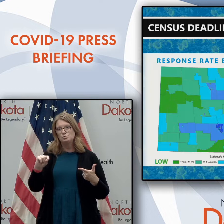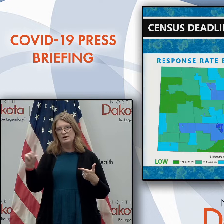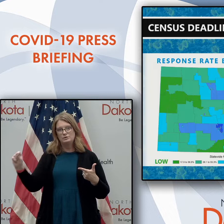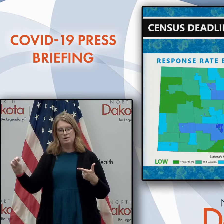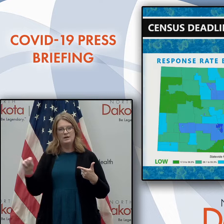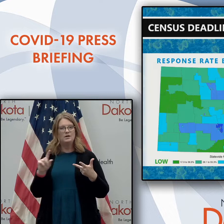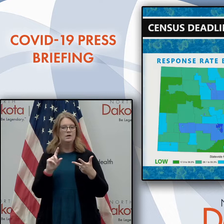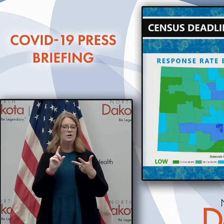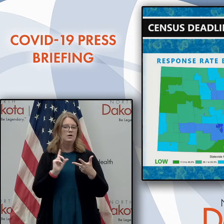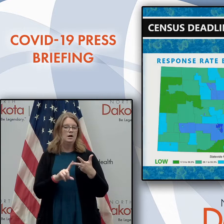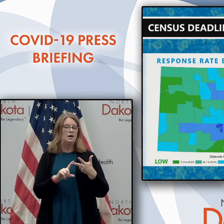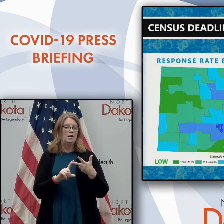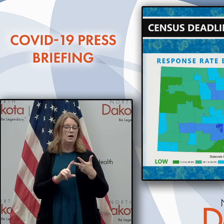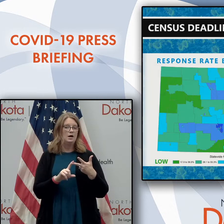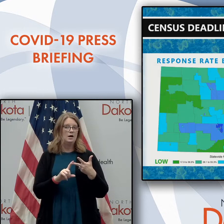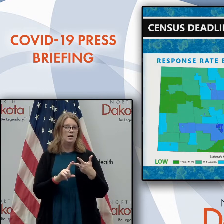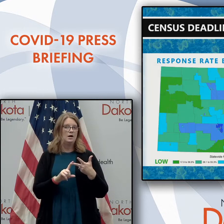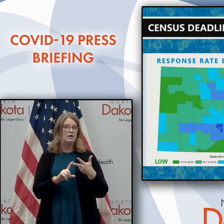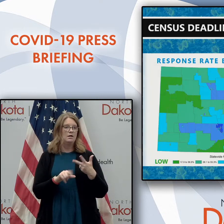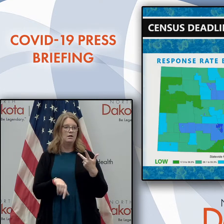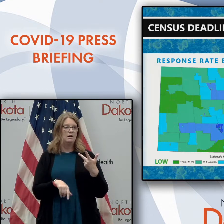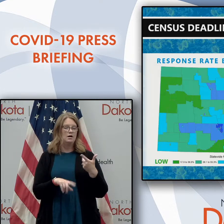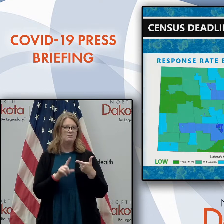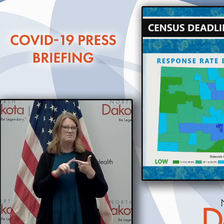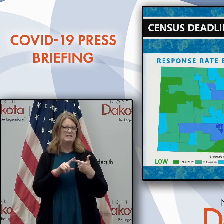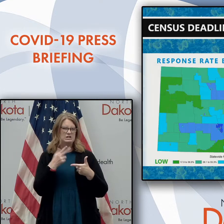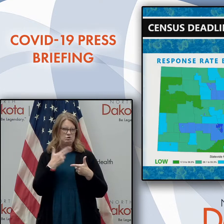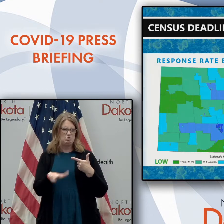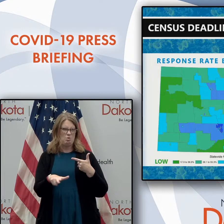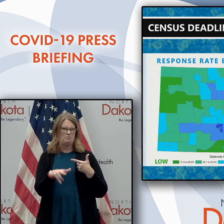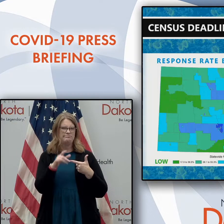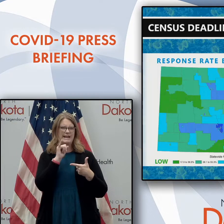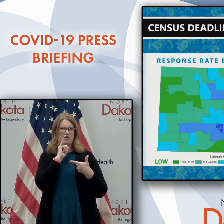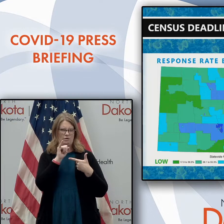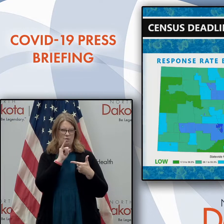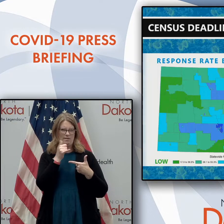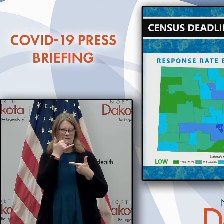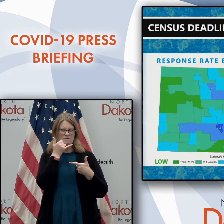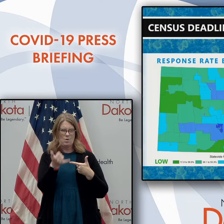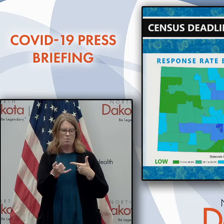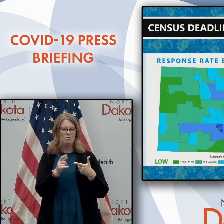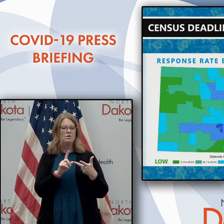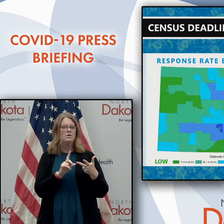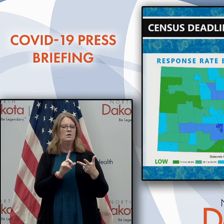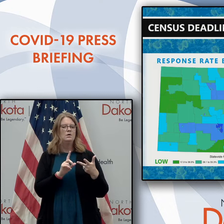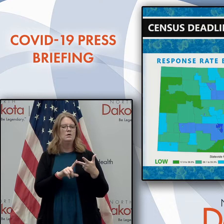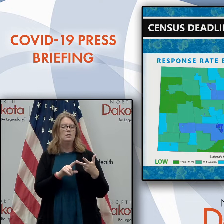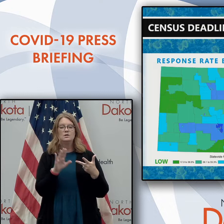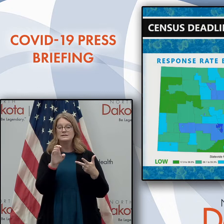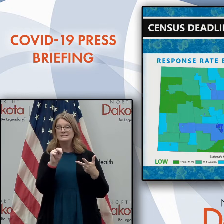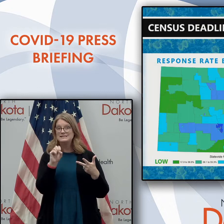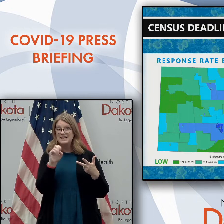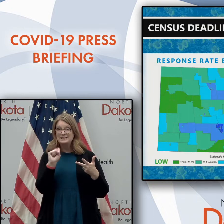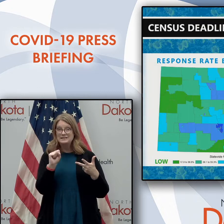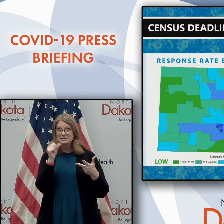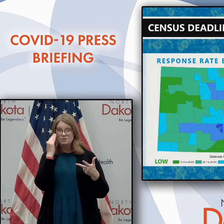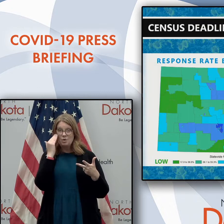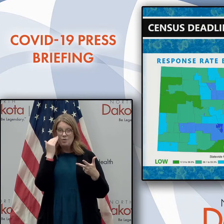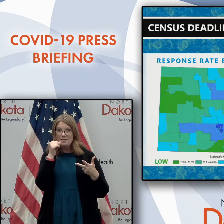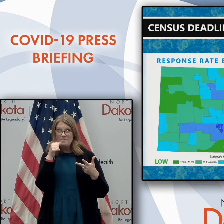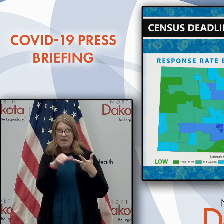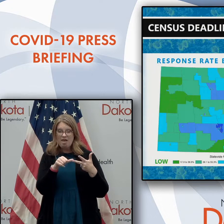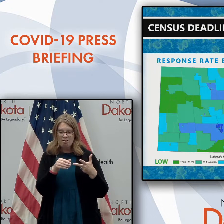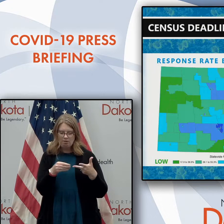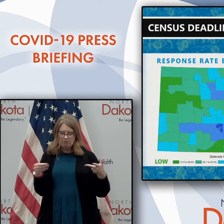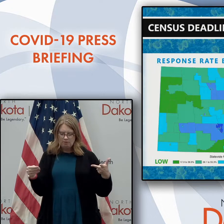844-330-2020. You can do that and do a short phone interview about the census, or if you've got your census, which you've received, fill